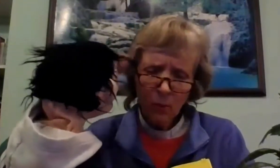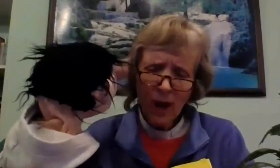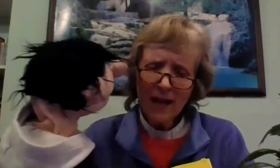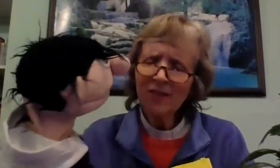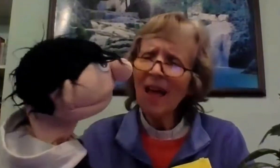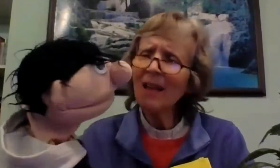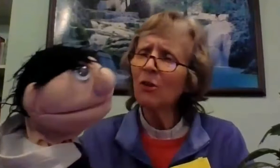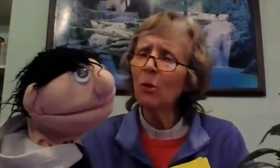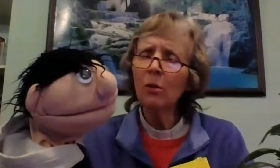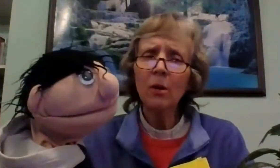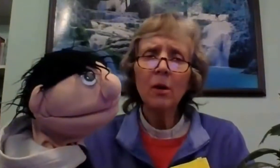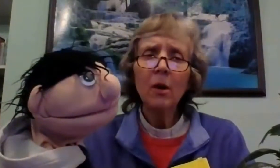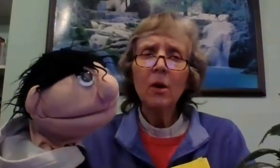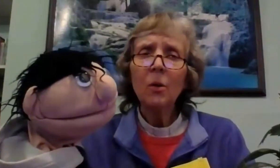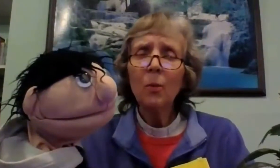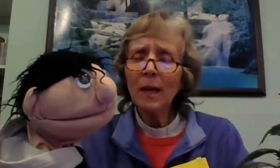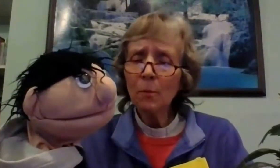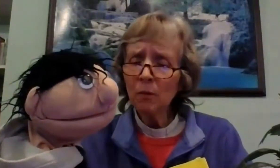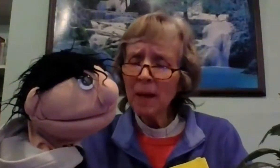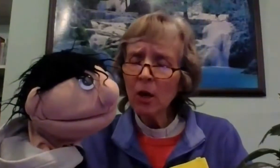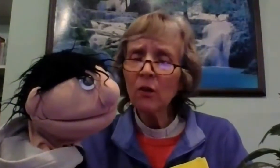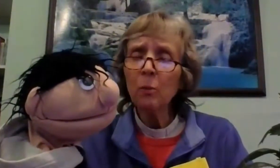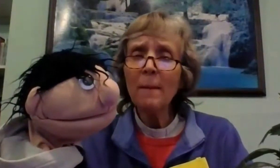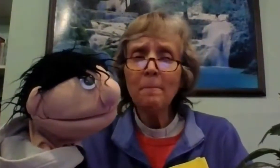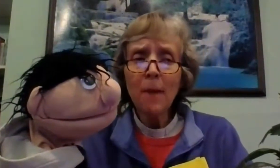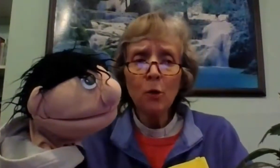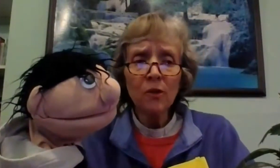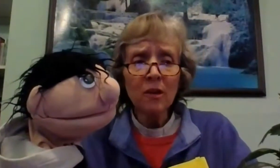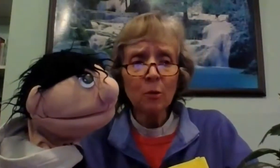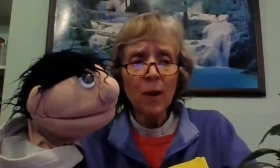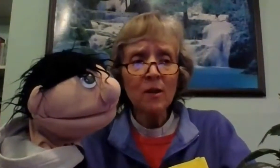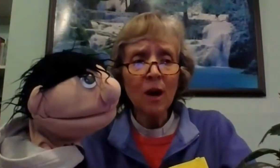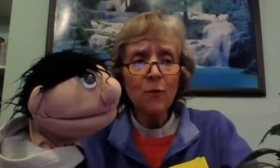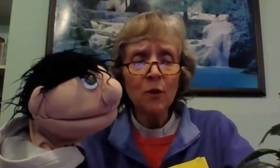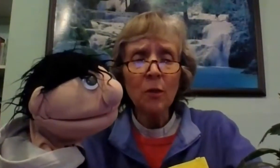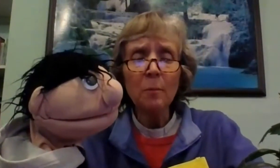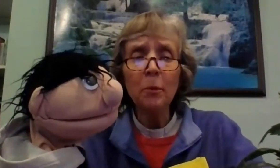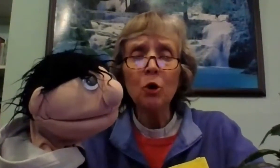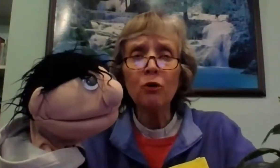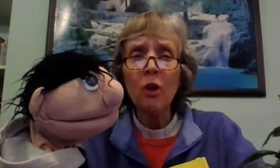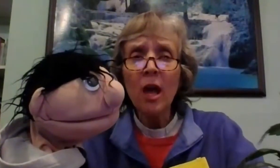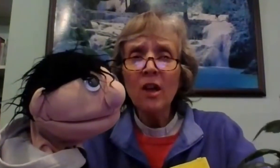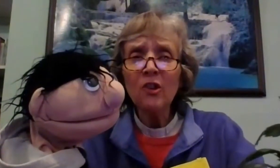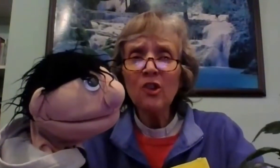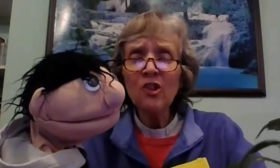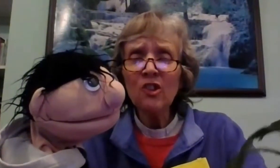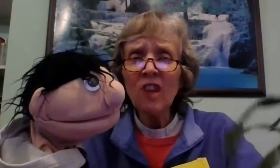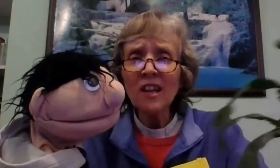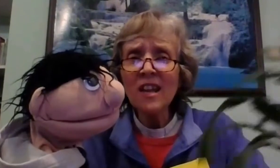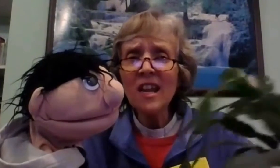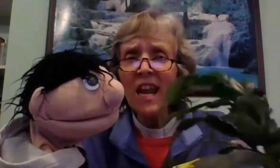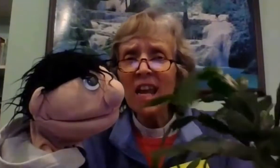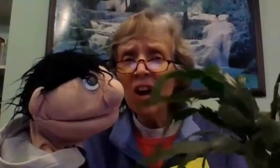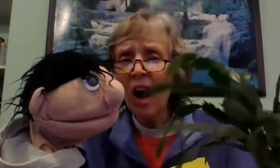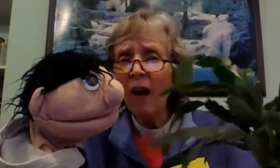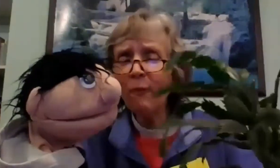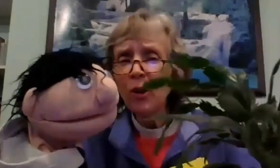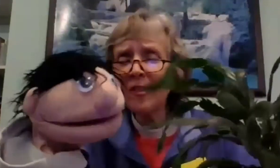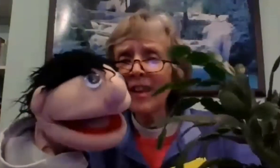Why a sandal? Well, it was because when Moses went over to the bush, suddenly a voice came